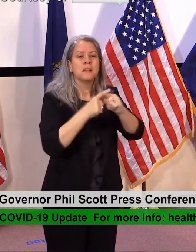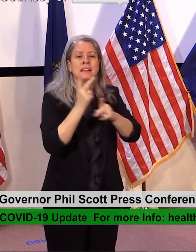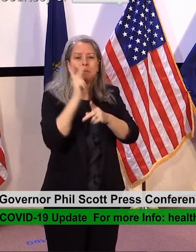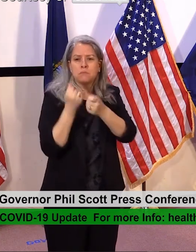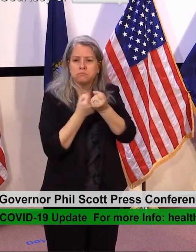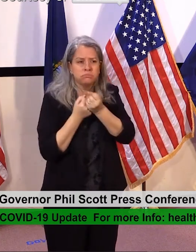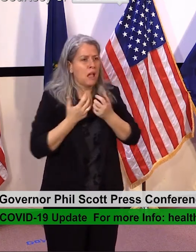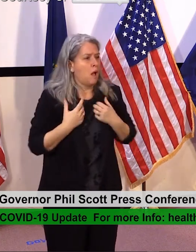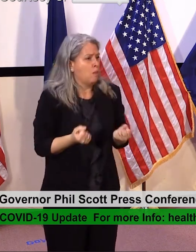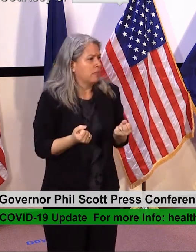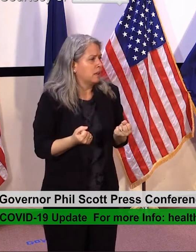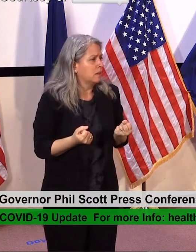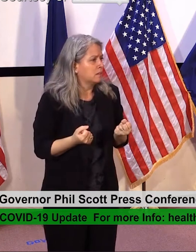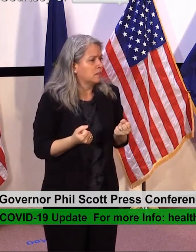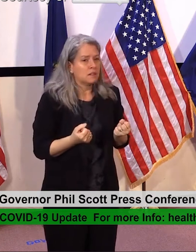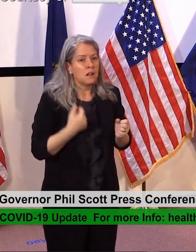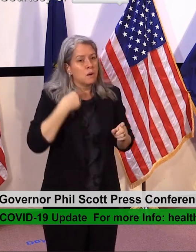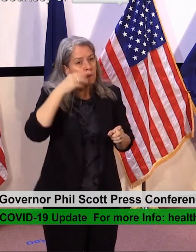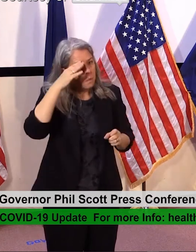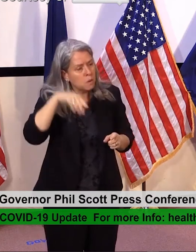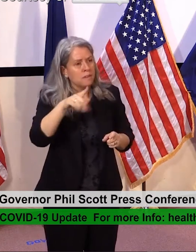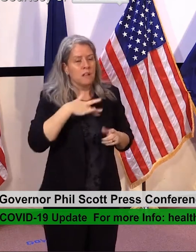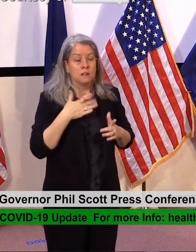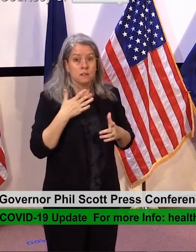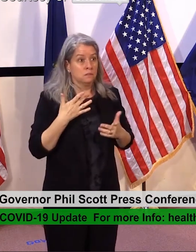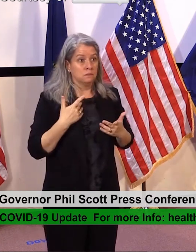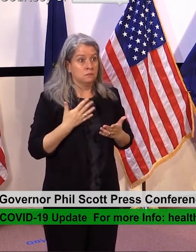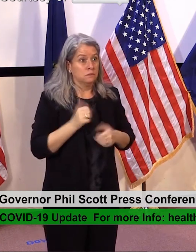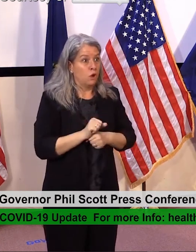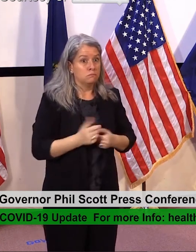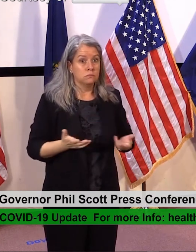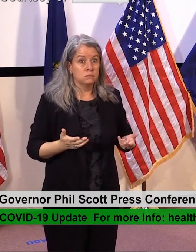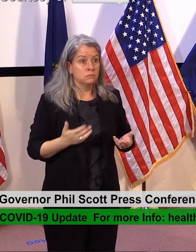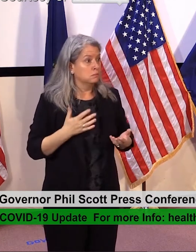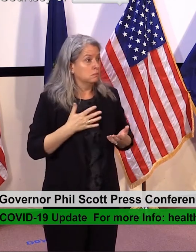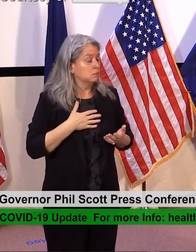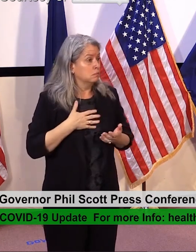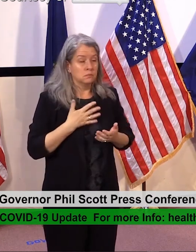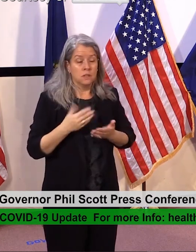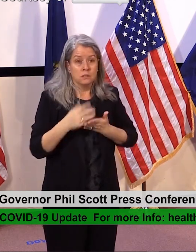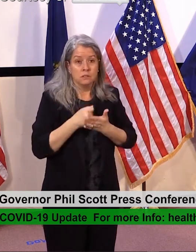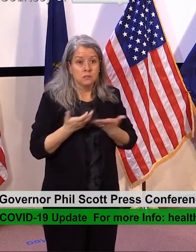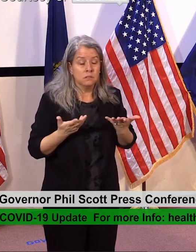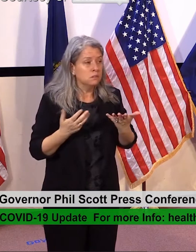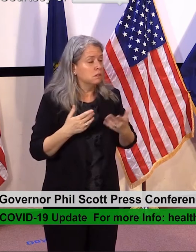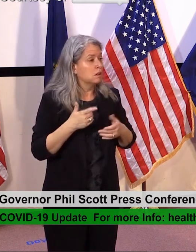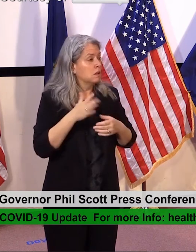But again, I know this has caused a lot of economic uncertainty and put a strain on many families and businesses.